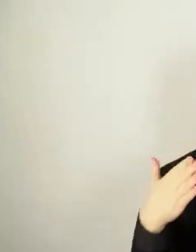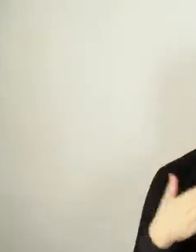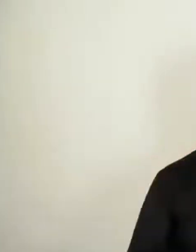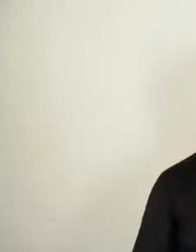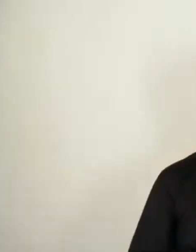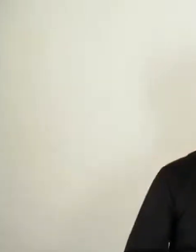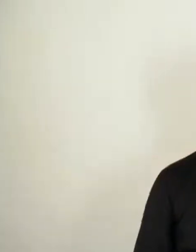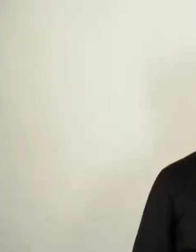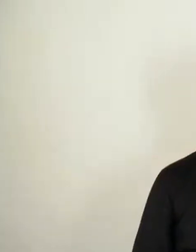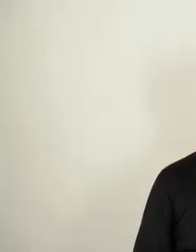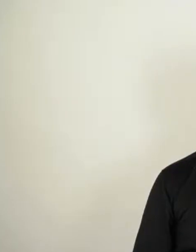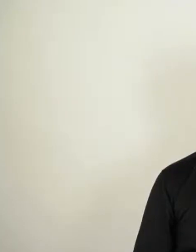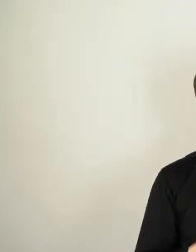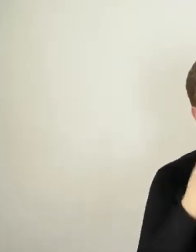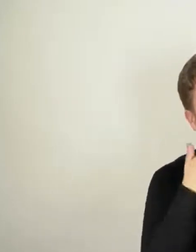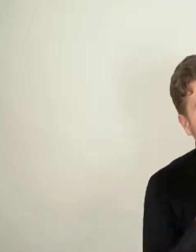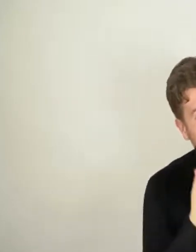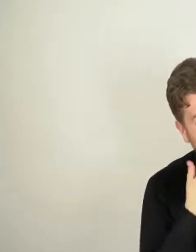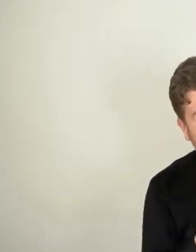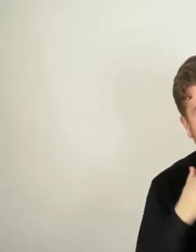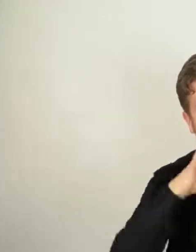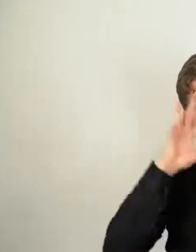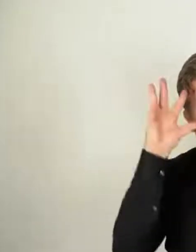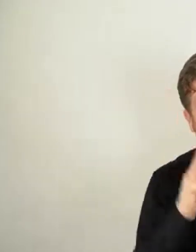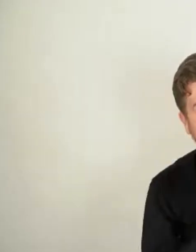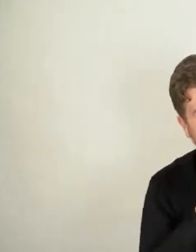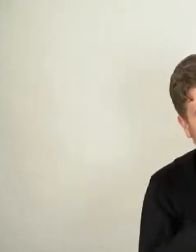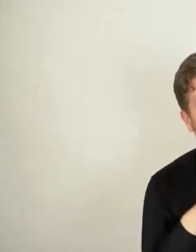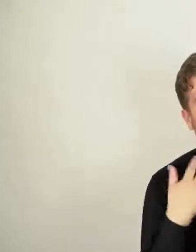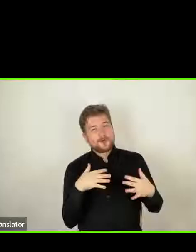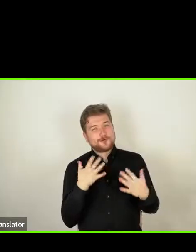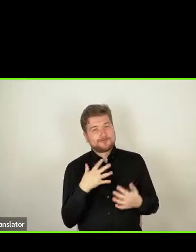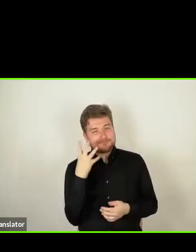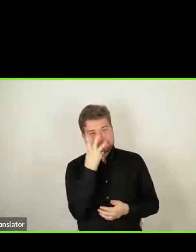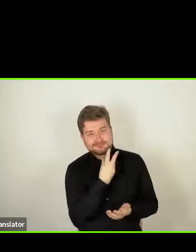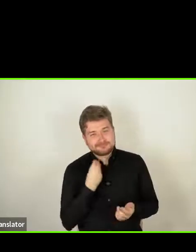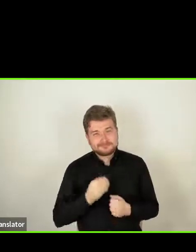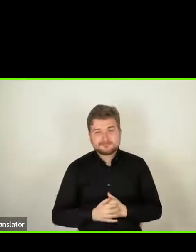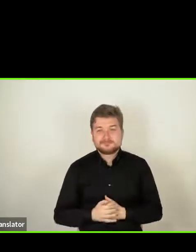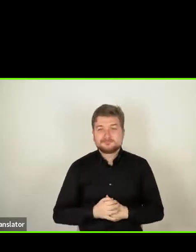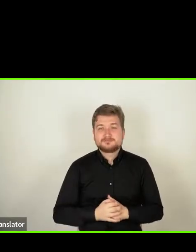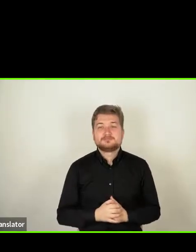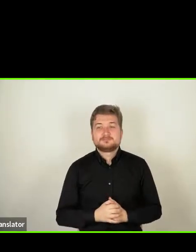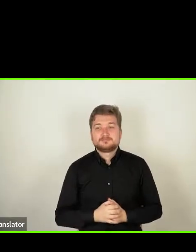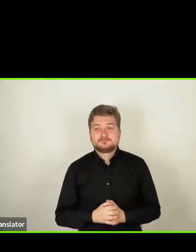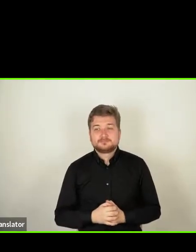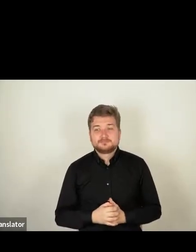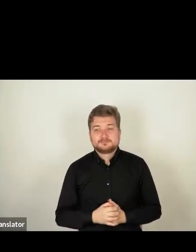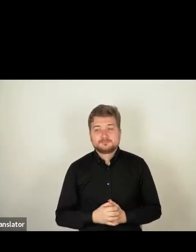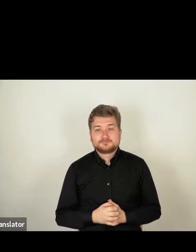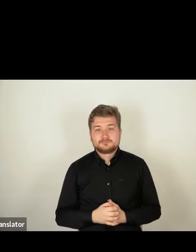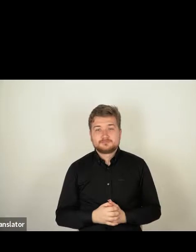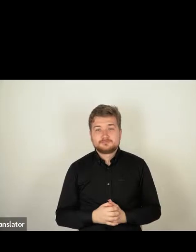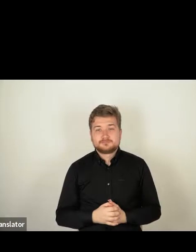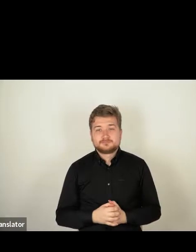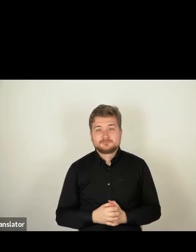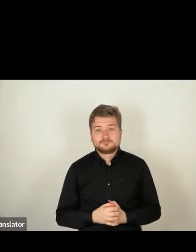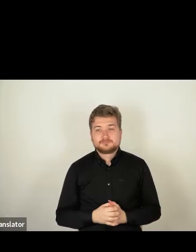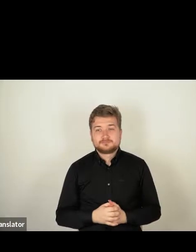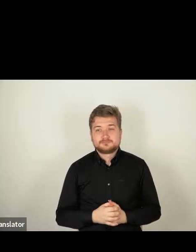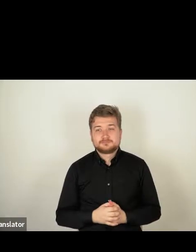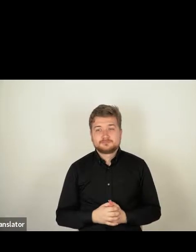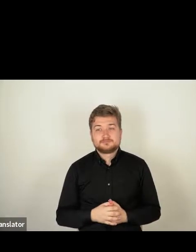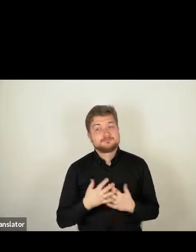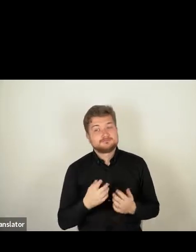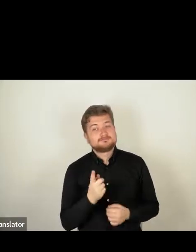Thank you, dear Julia, for reiterating these five very important recommendations. We will make sure to